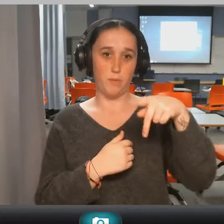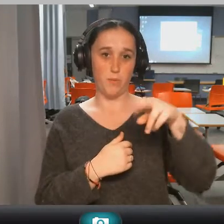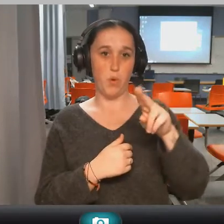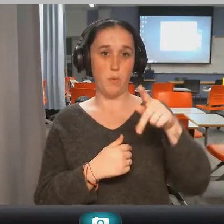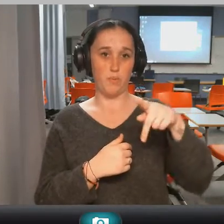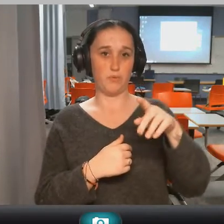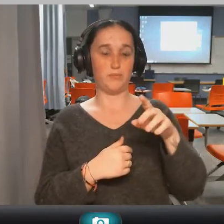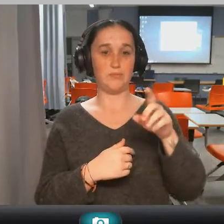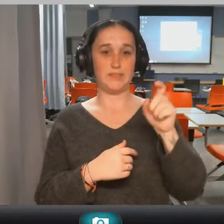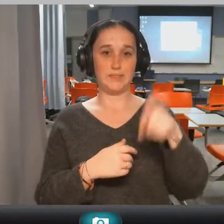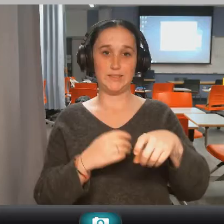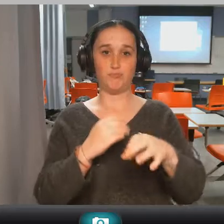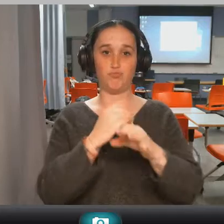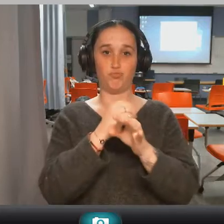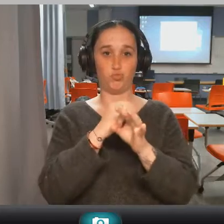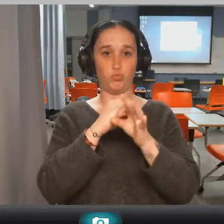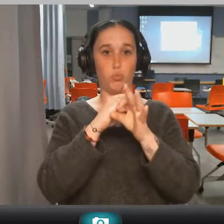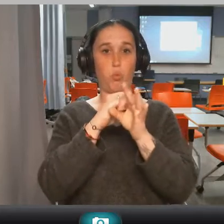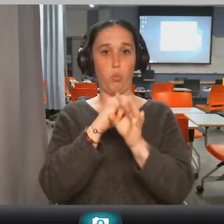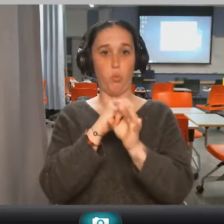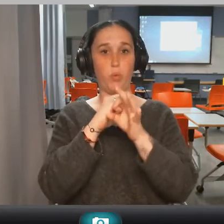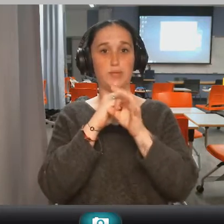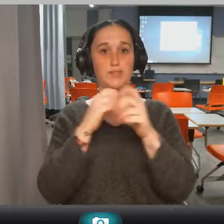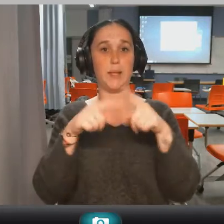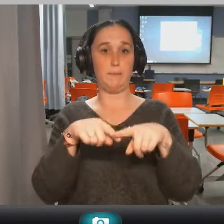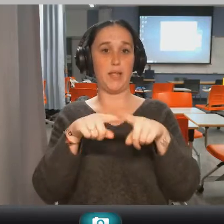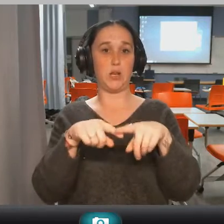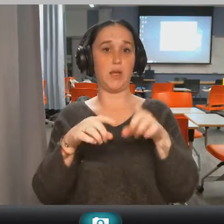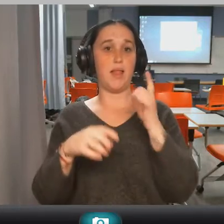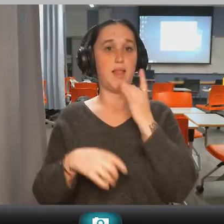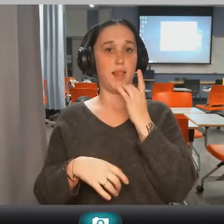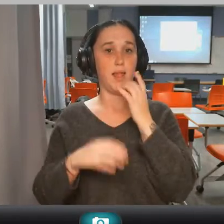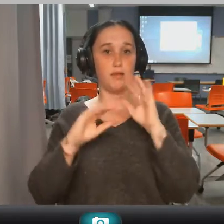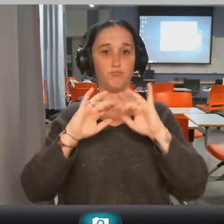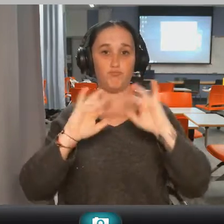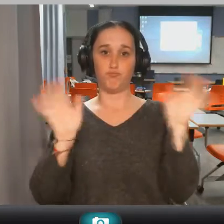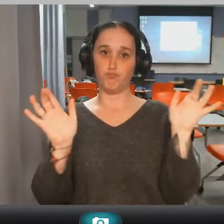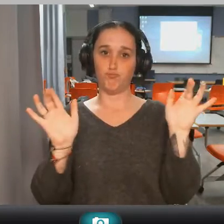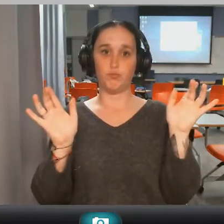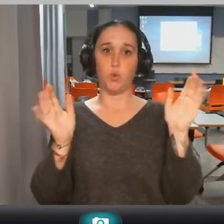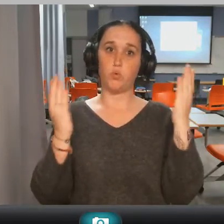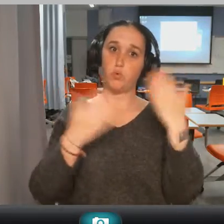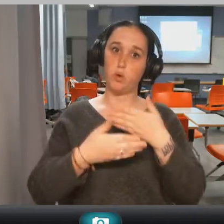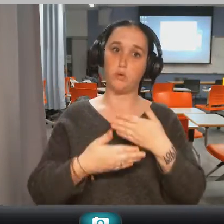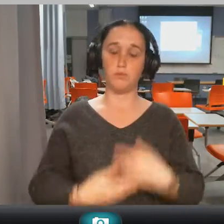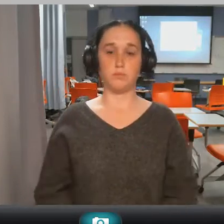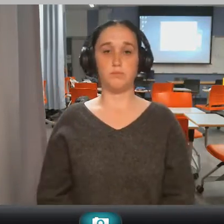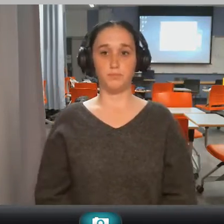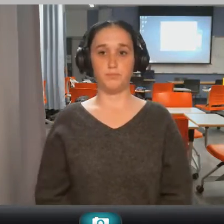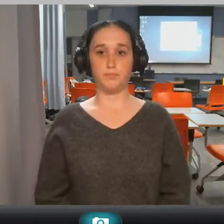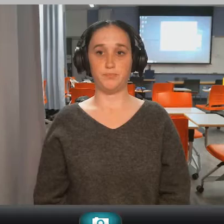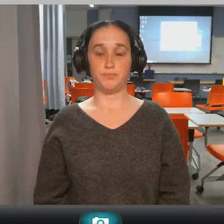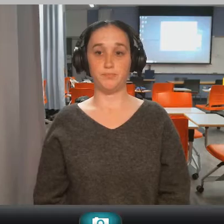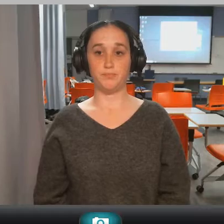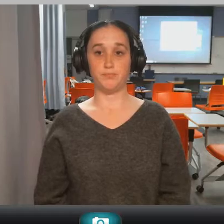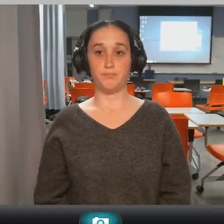change. So, and the last is the brow bone. Brow bone, right here where the eyebrows